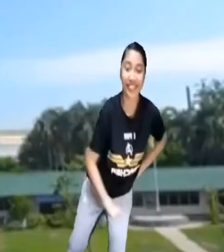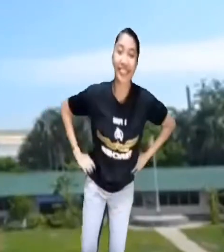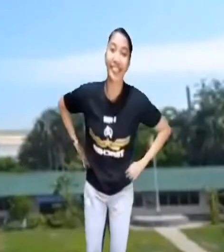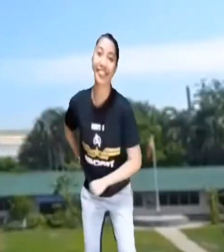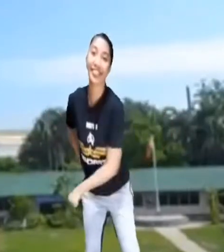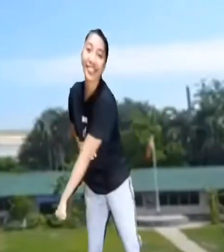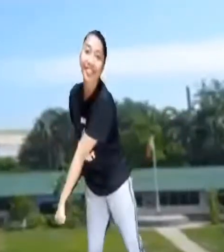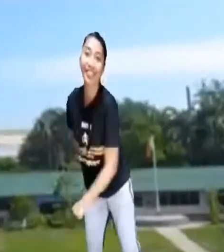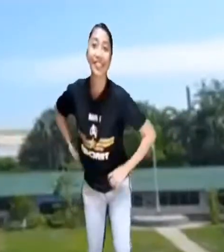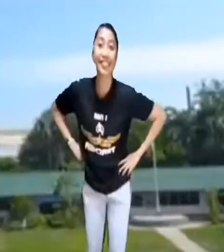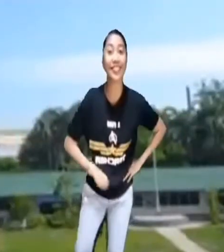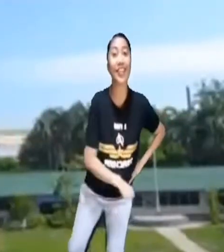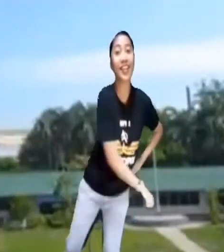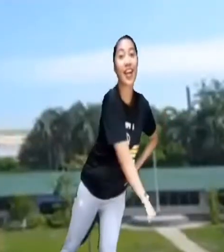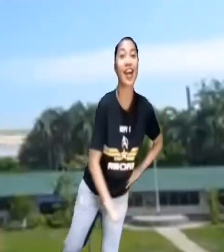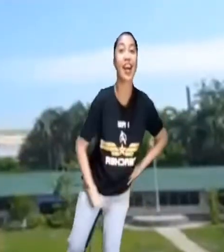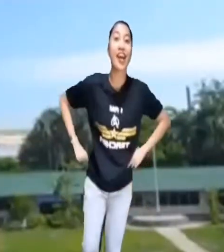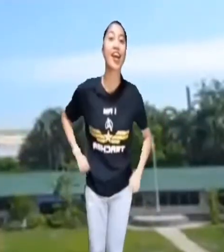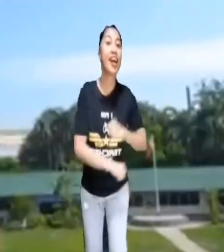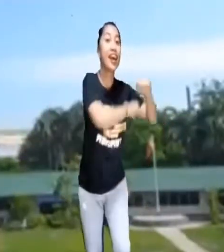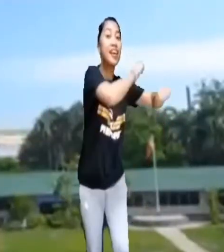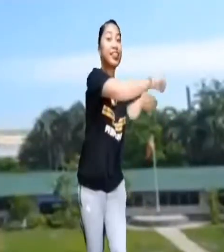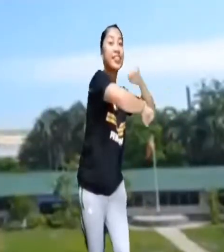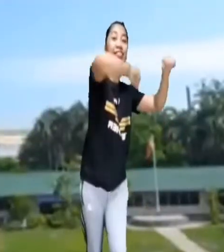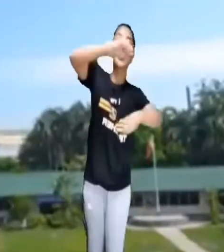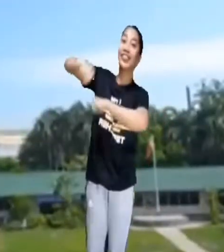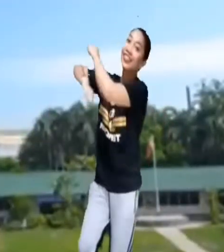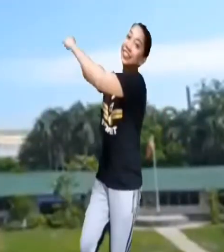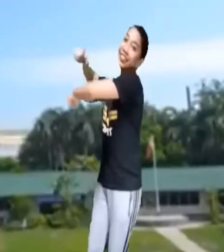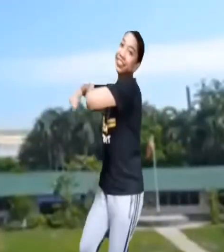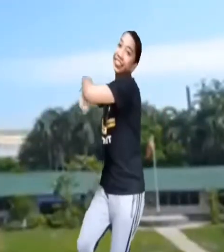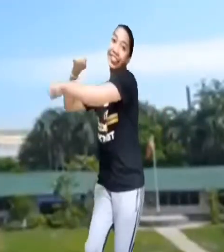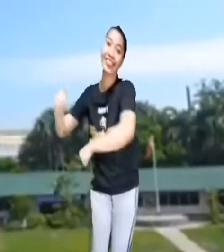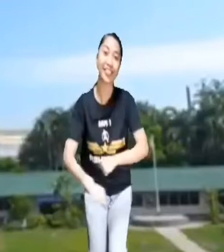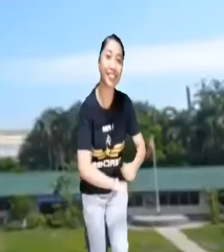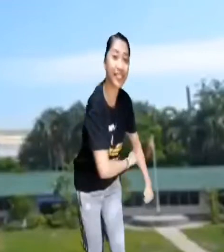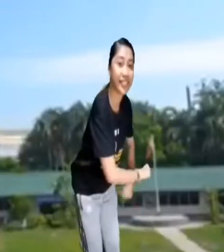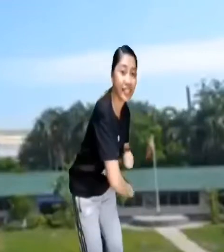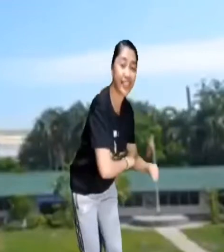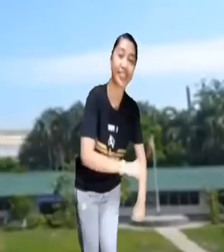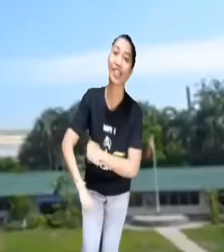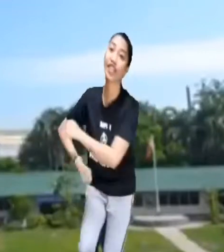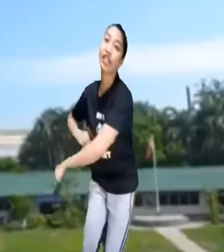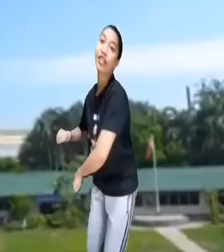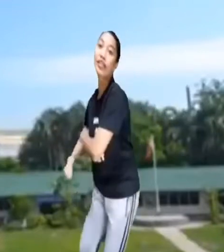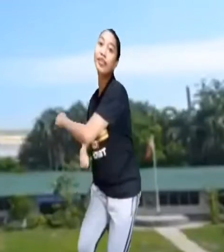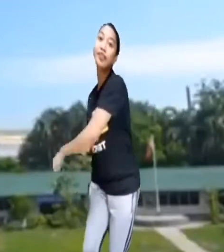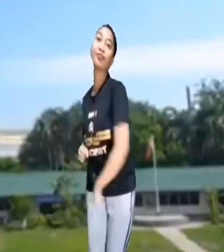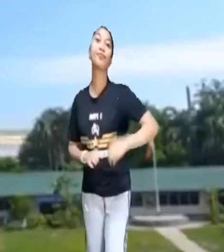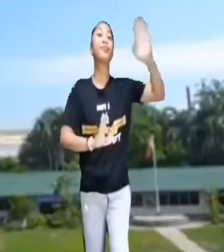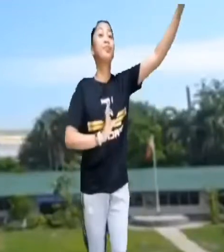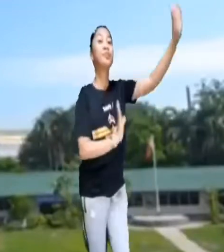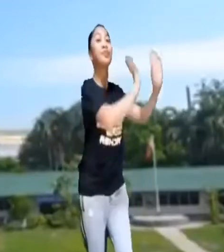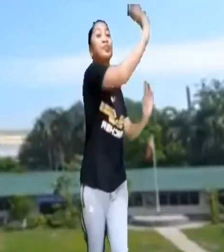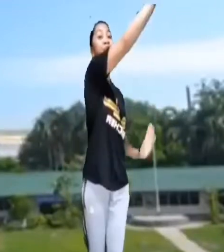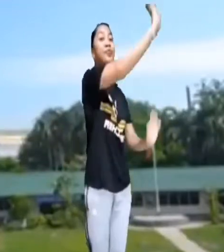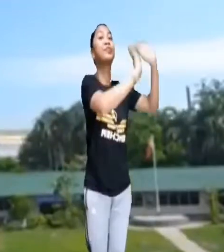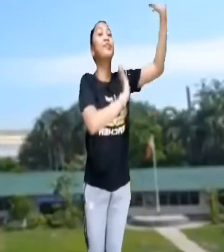I believe what I found. When I look in God's word and I search for him, he rewards